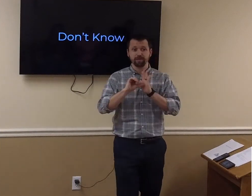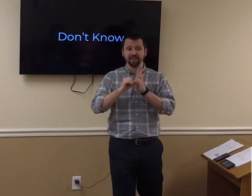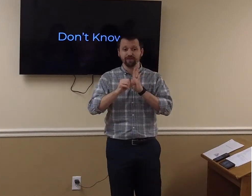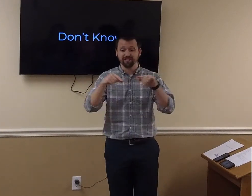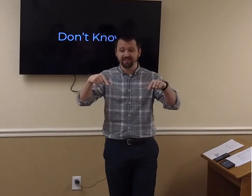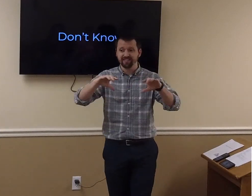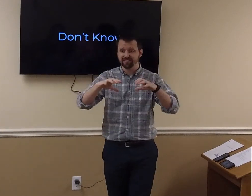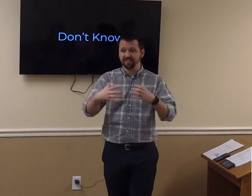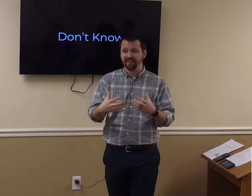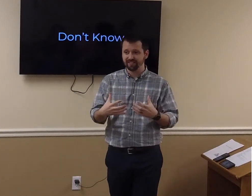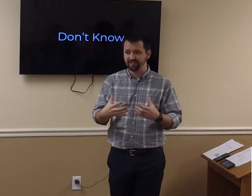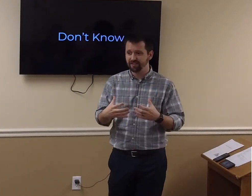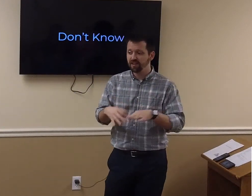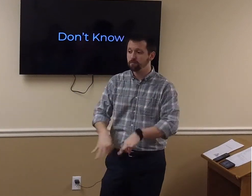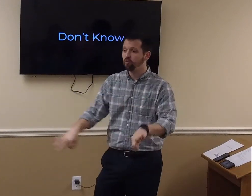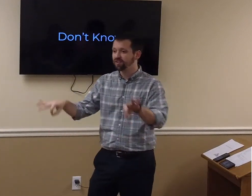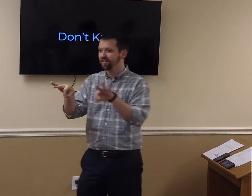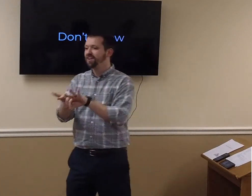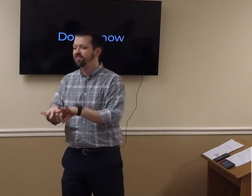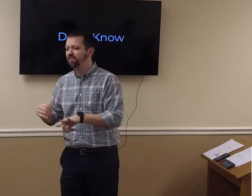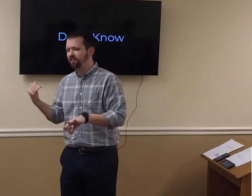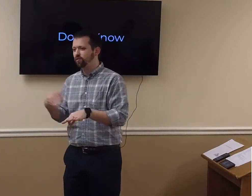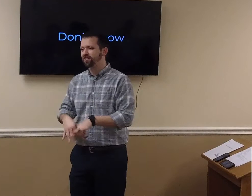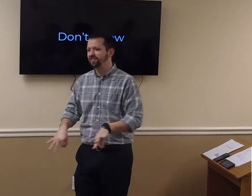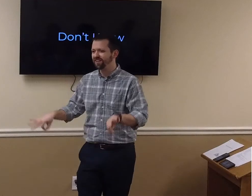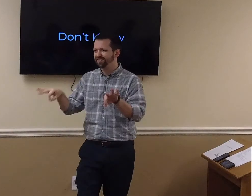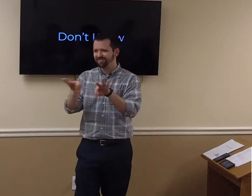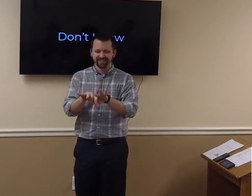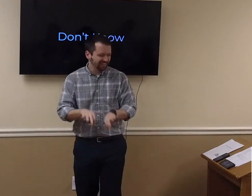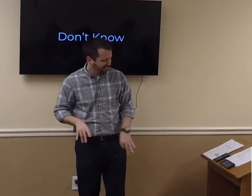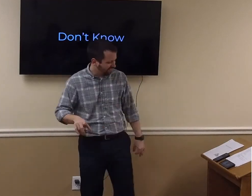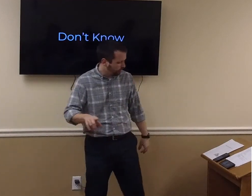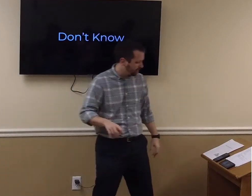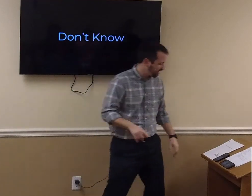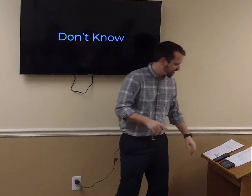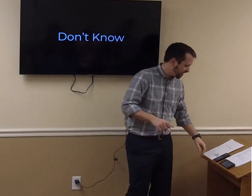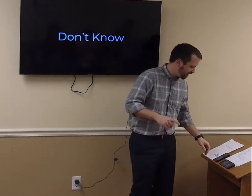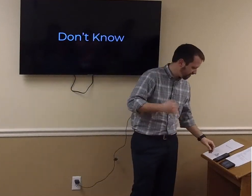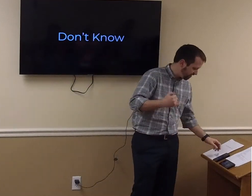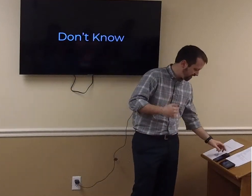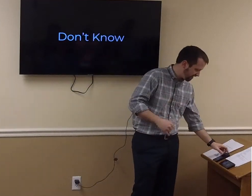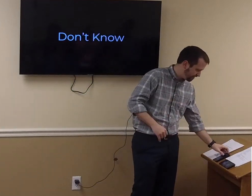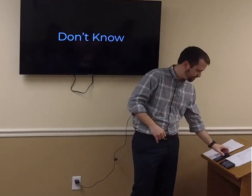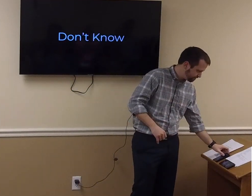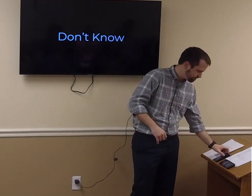big emphasis in this class. Important. It's on the list. We'll get there in a second. So I think it's it's our last sign.